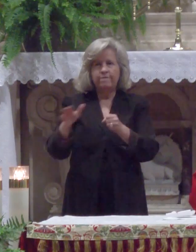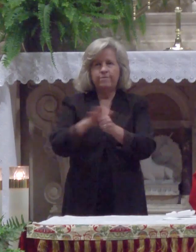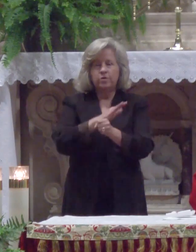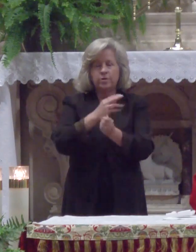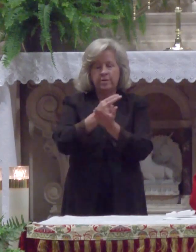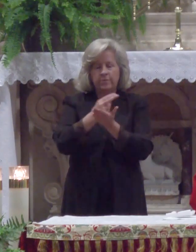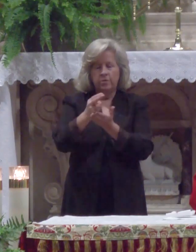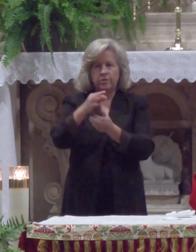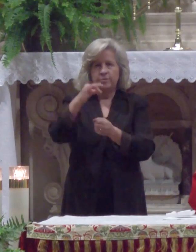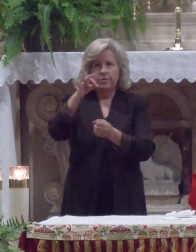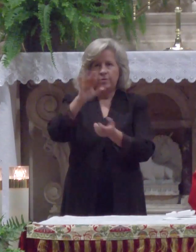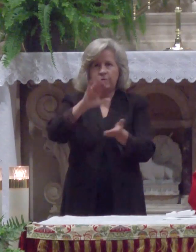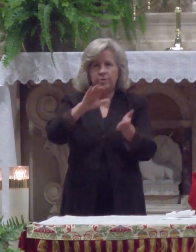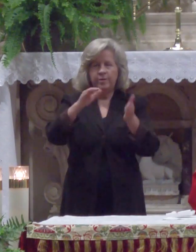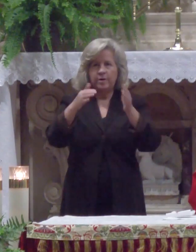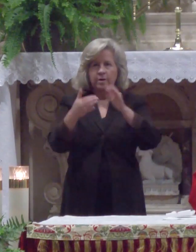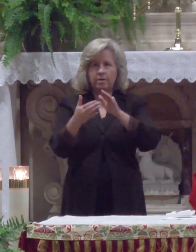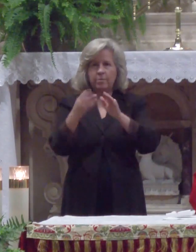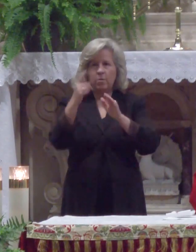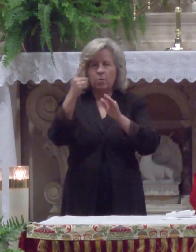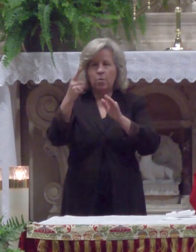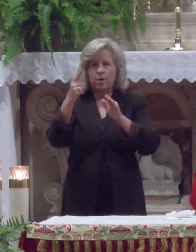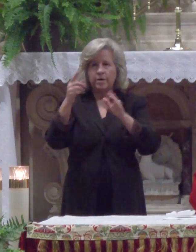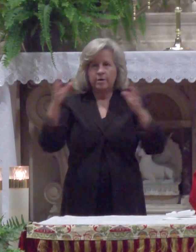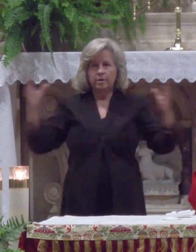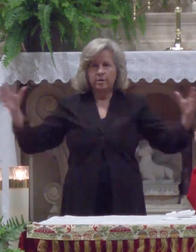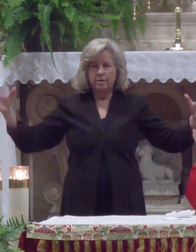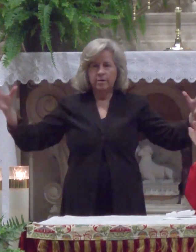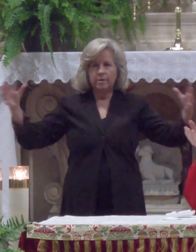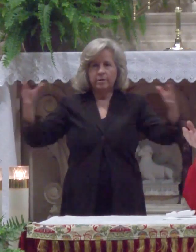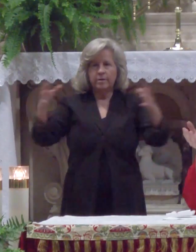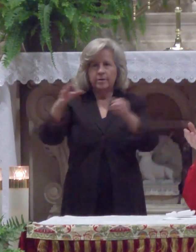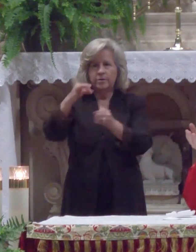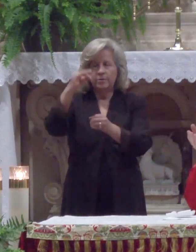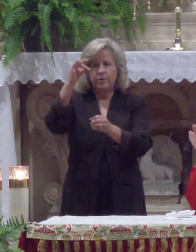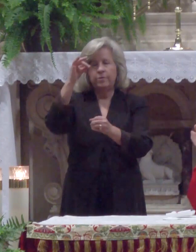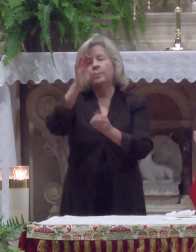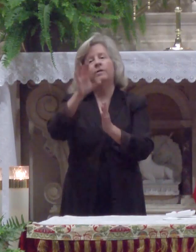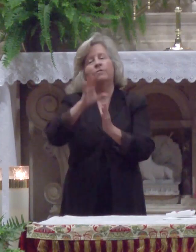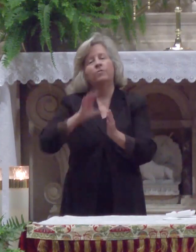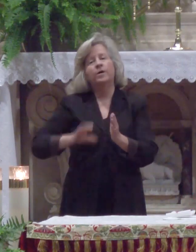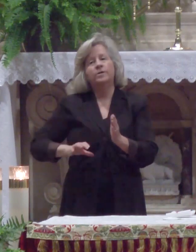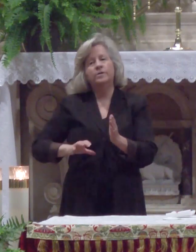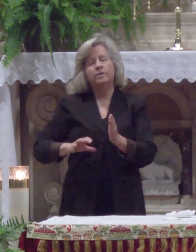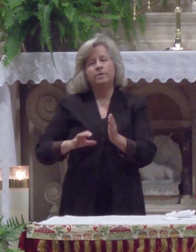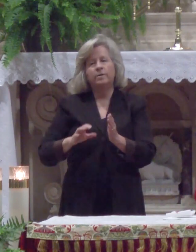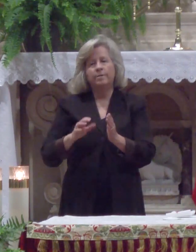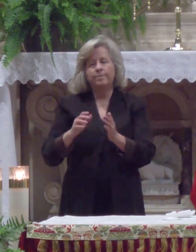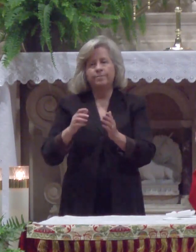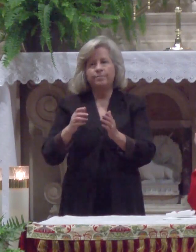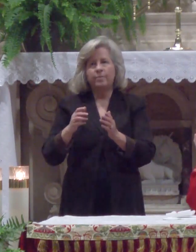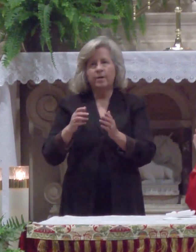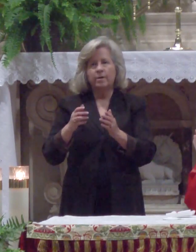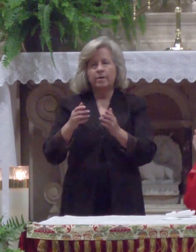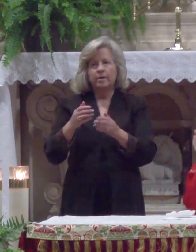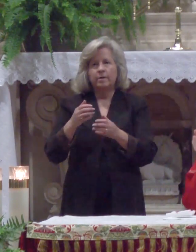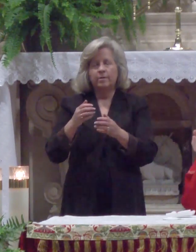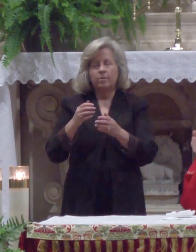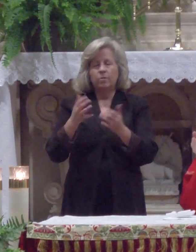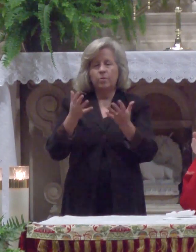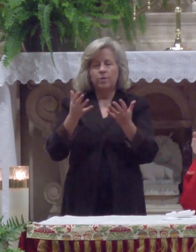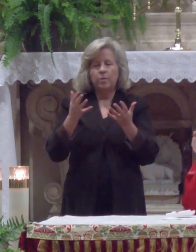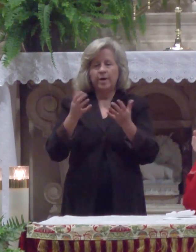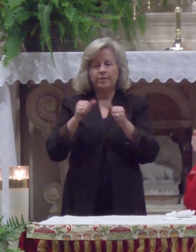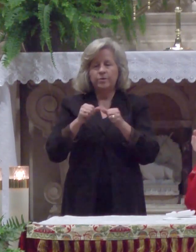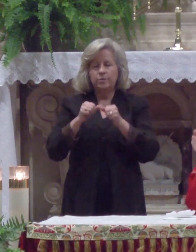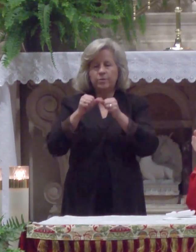may become one body, one spirit in Christ. May he make of us an eternal offering to you, so